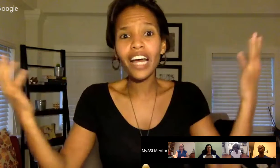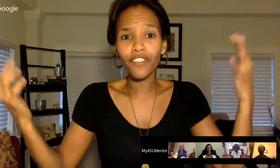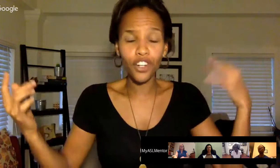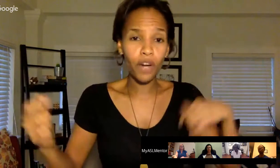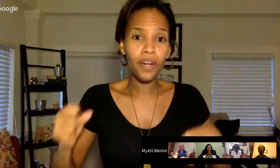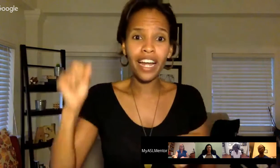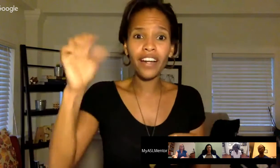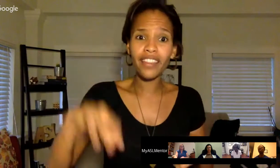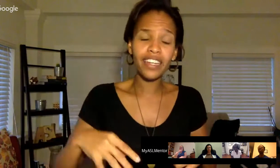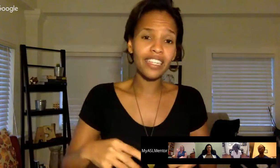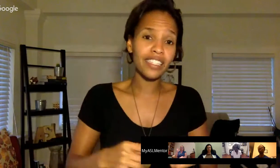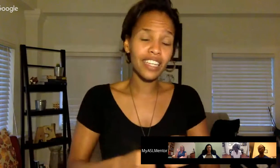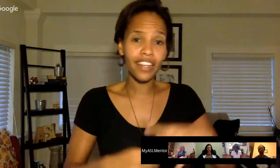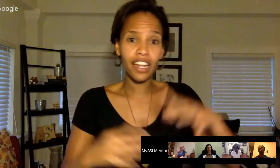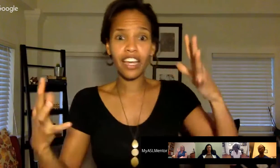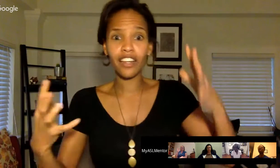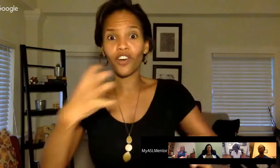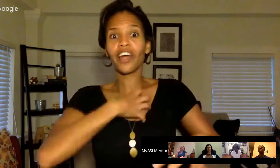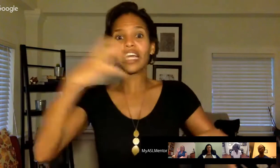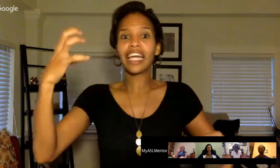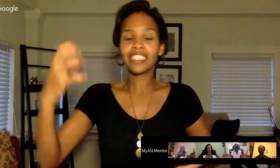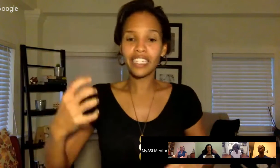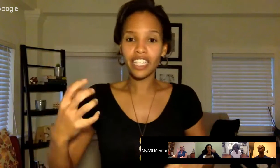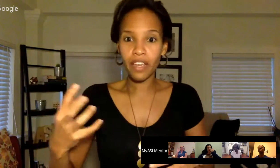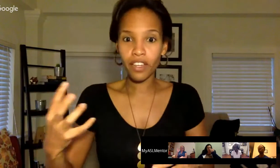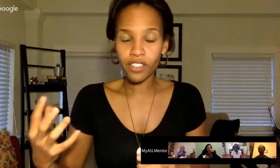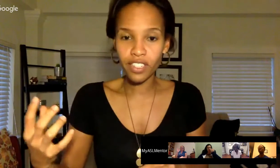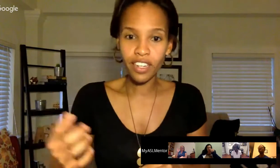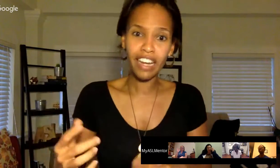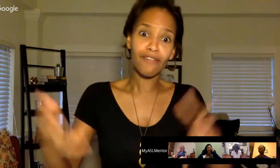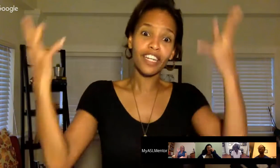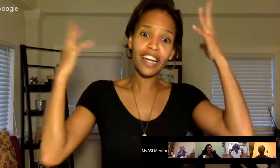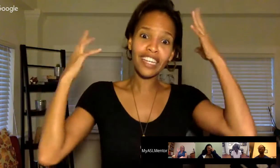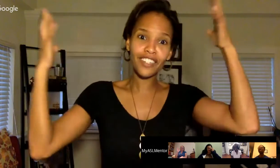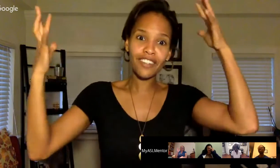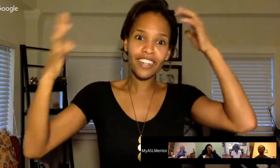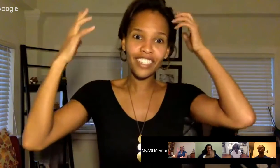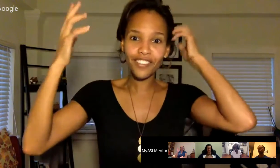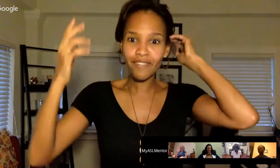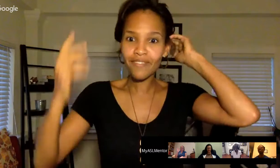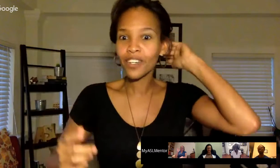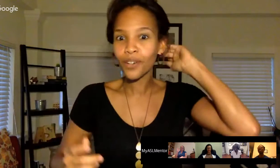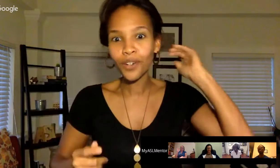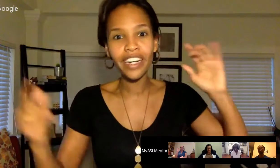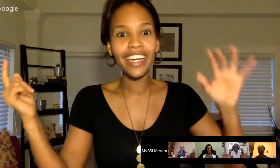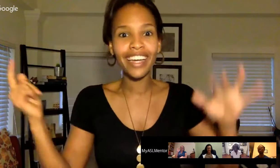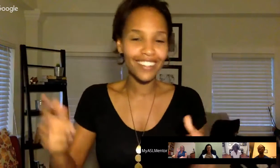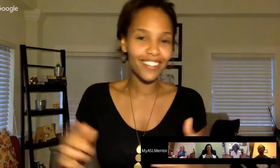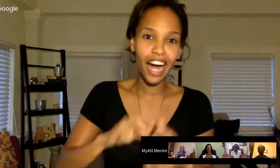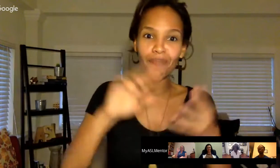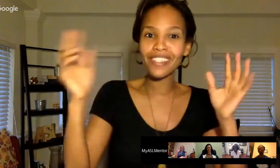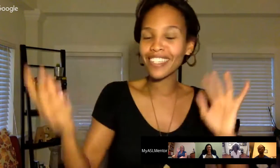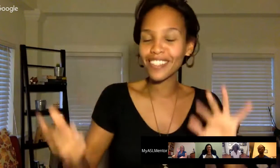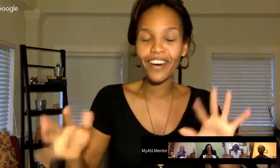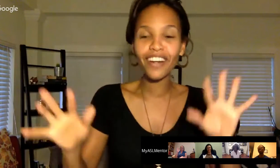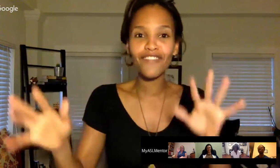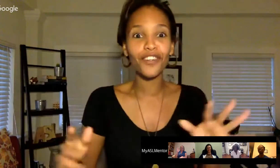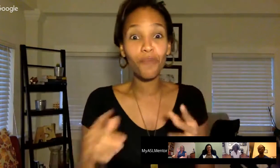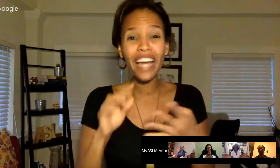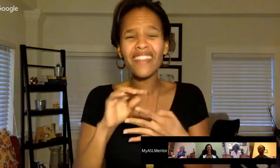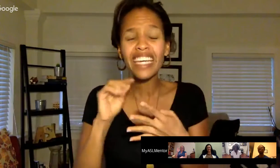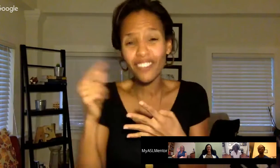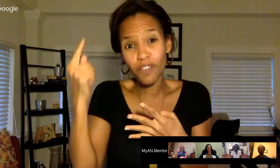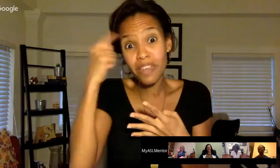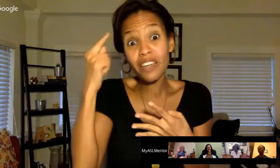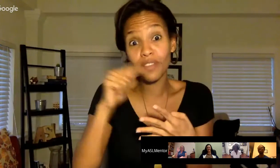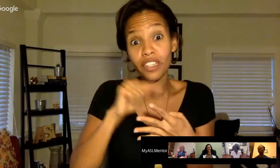I never know. I put it out and I think it's easy, and then I get 18 emails. What are you guys doing? What are you doing to me? Or I get the opposite. So I don't ever know.